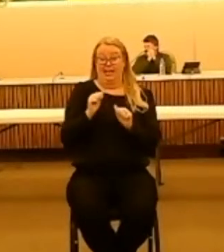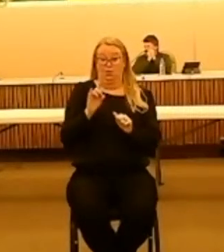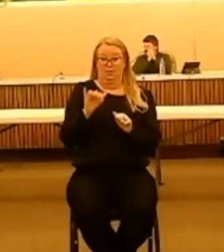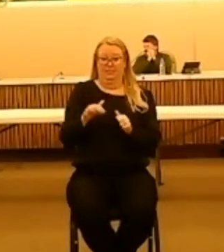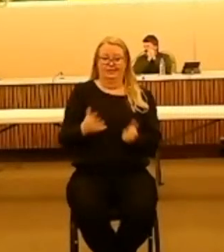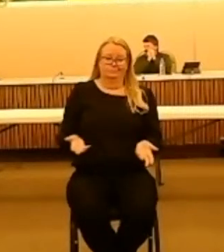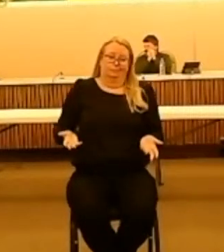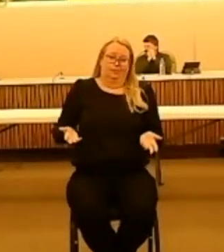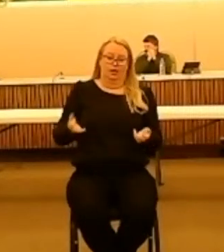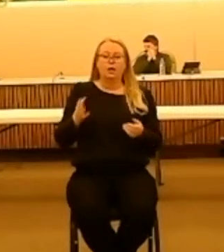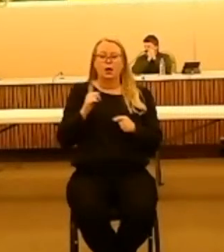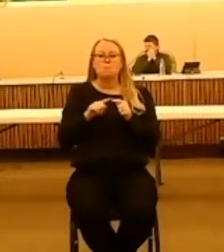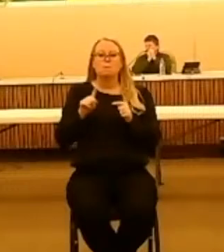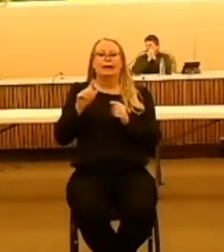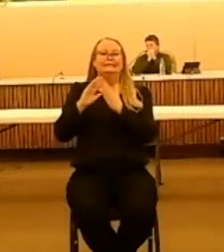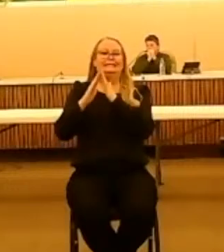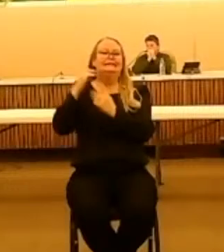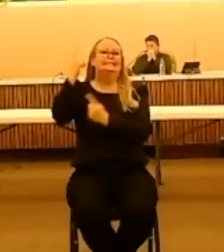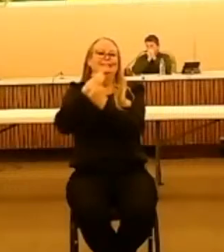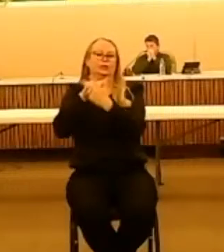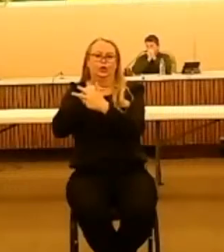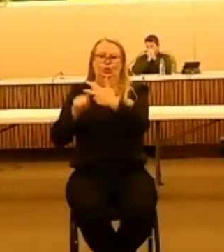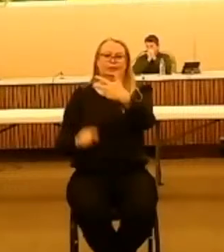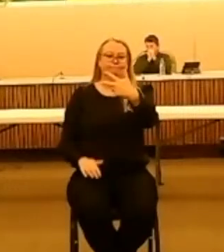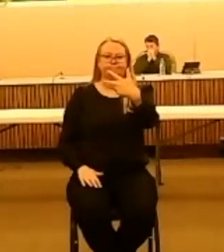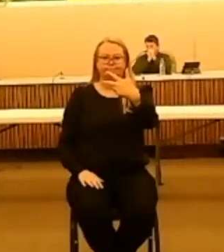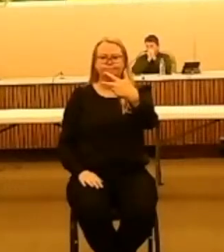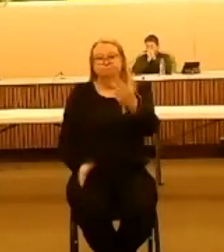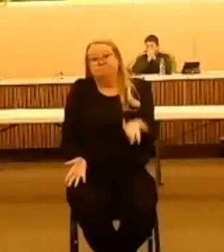but those were the three options they were looking at.